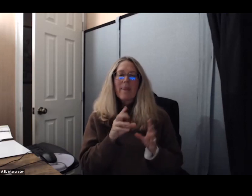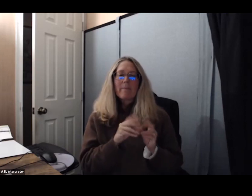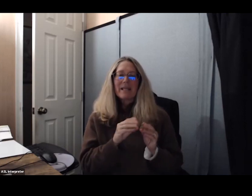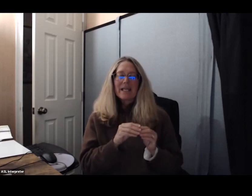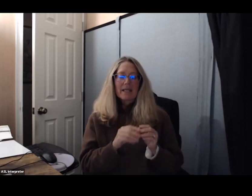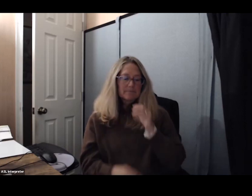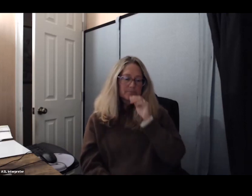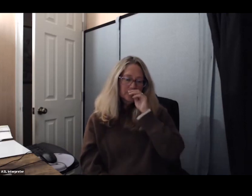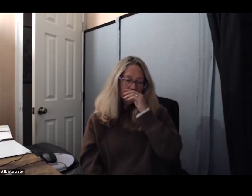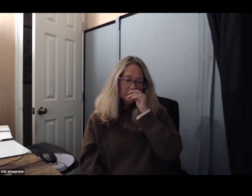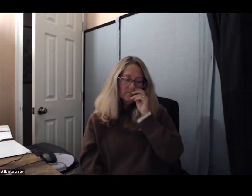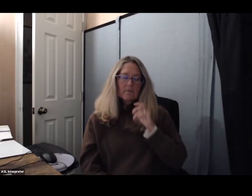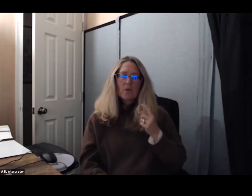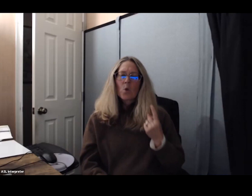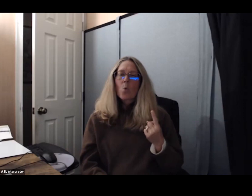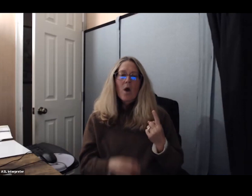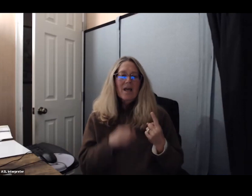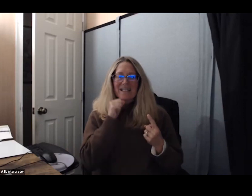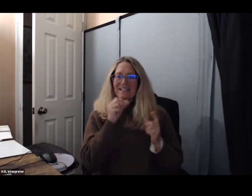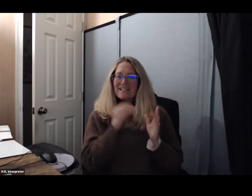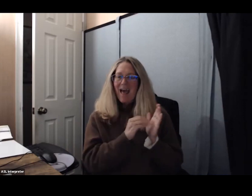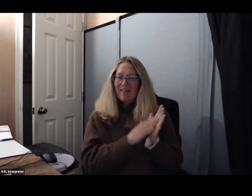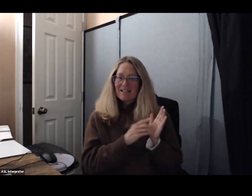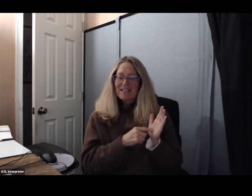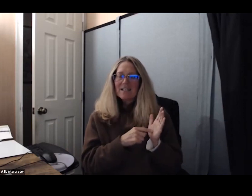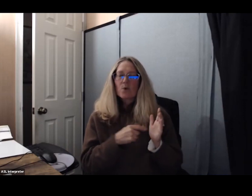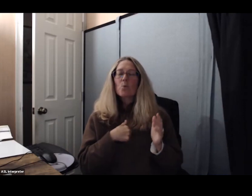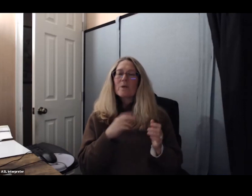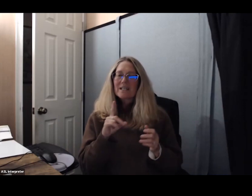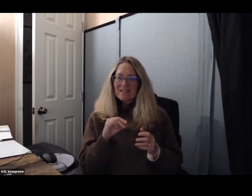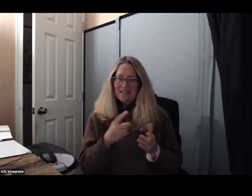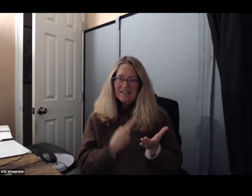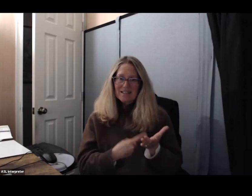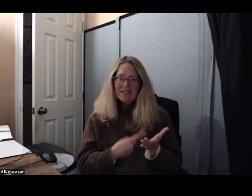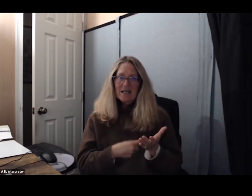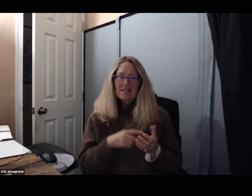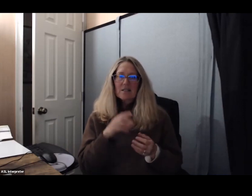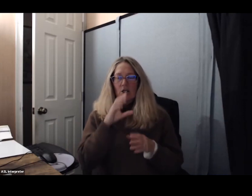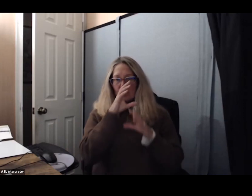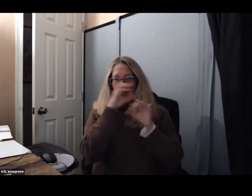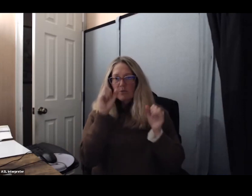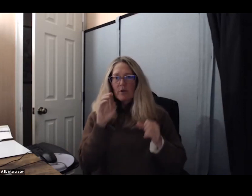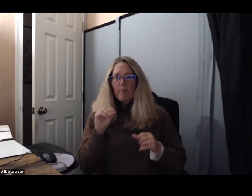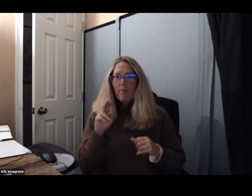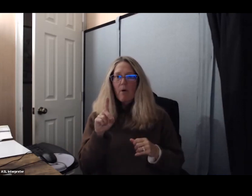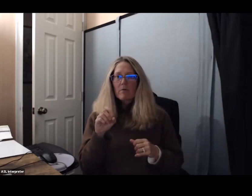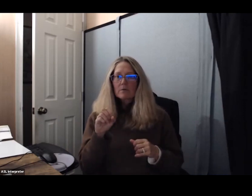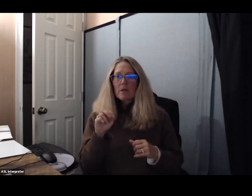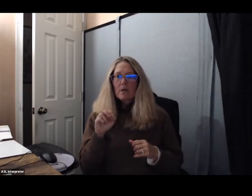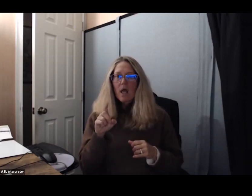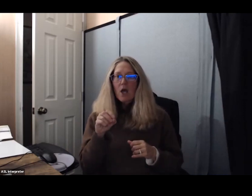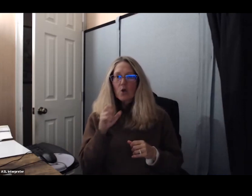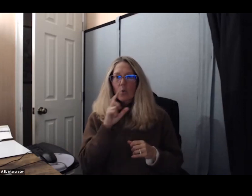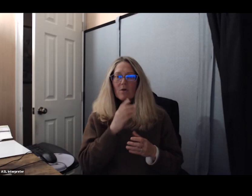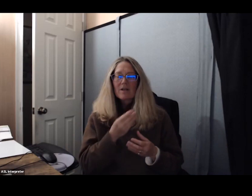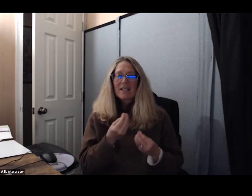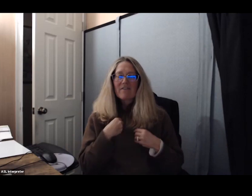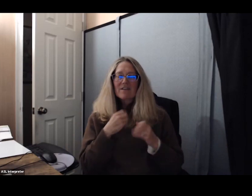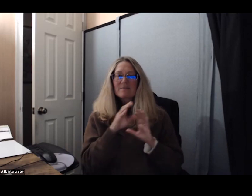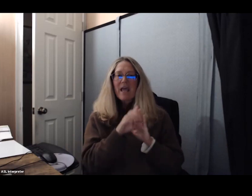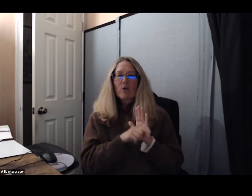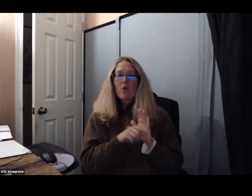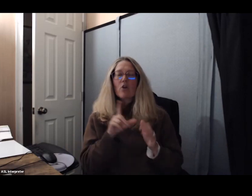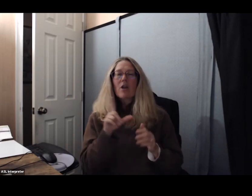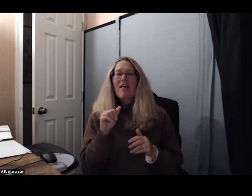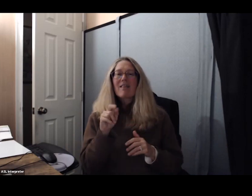Okay, and there's one that's not listed here that we talked about, and I know Superintendent Maldonado is going to give us a little bit of background on the Literacy Task Force.